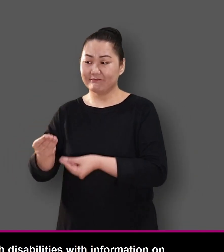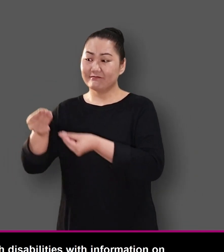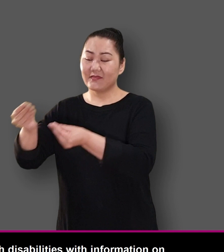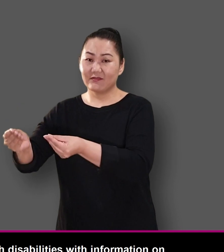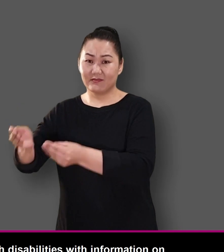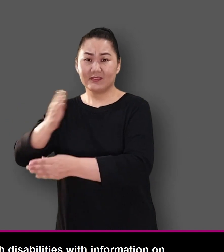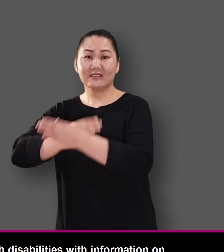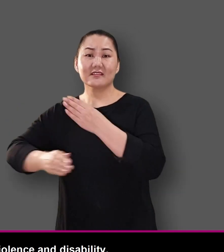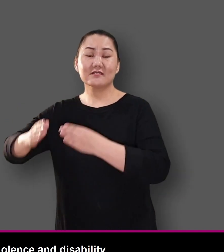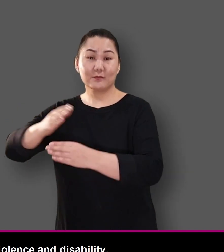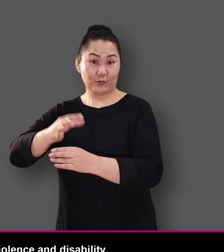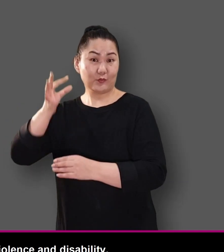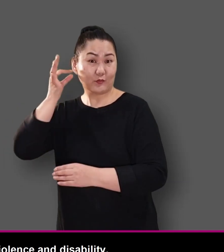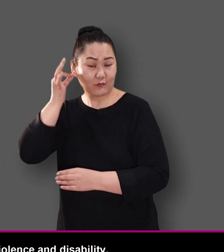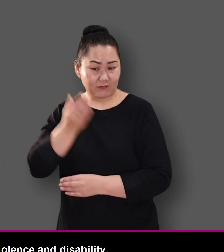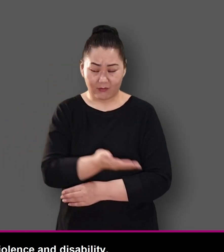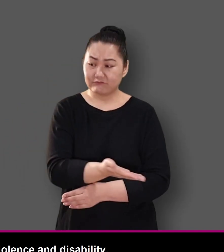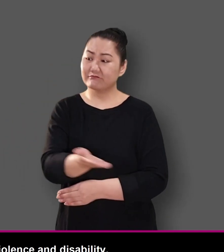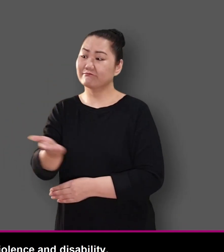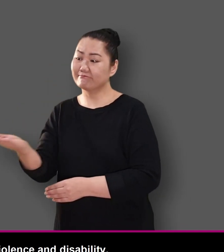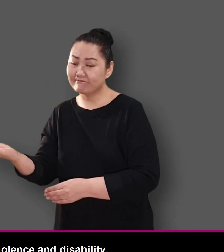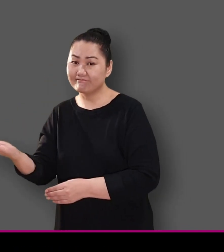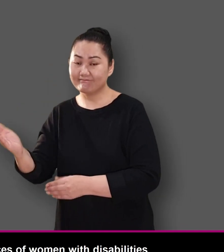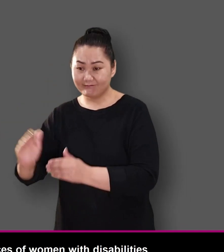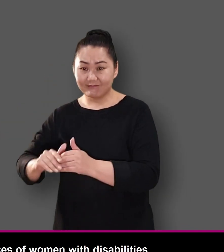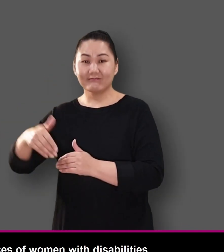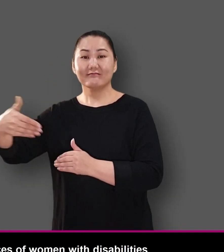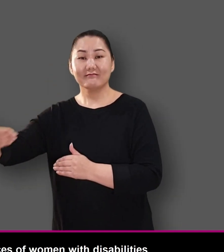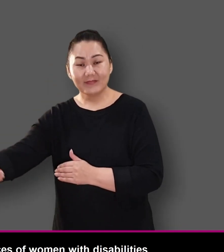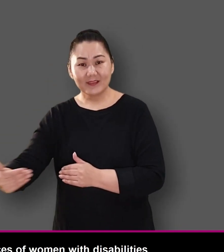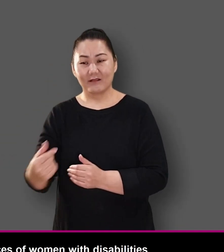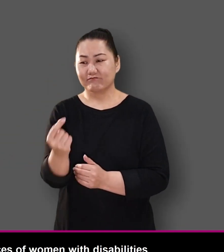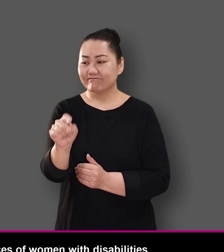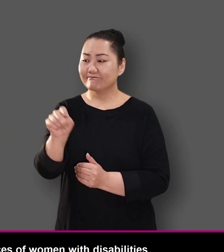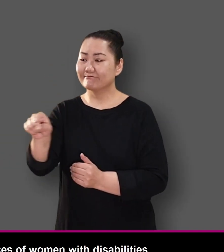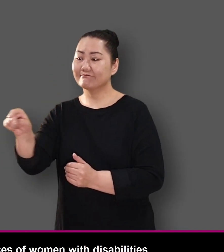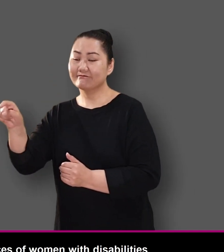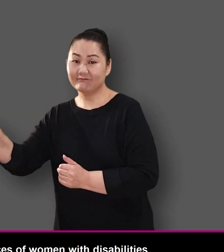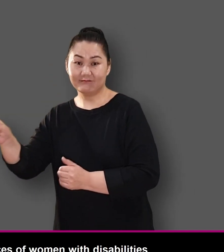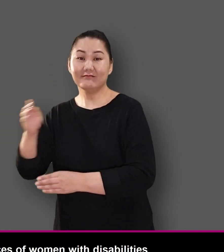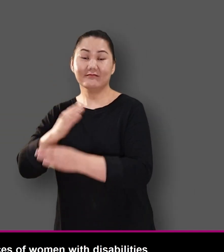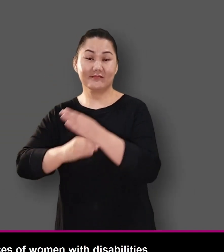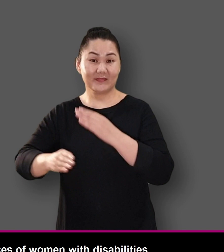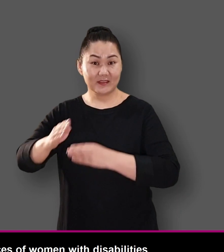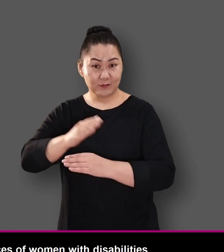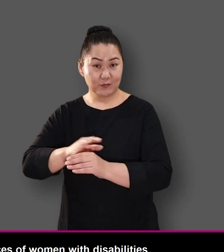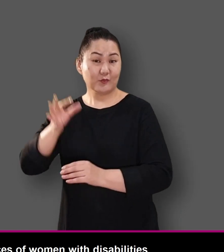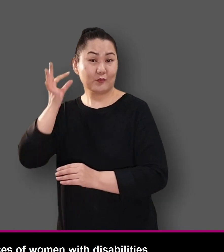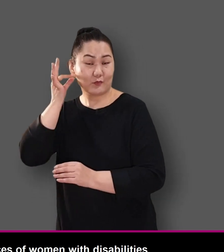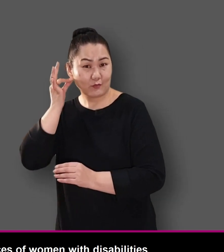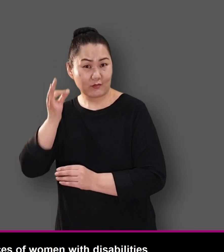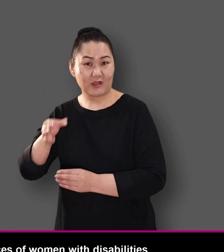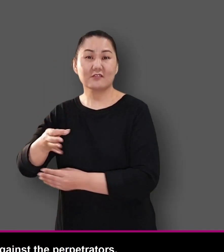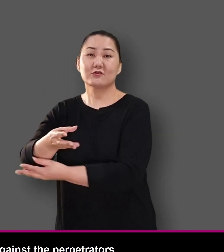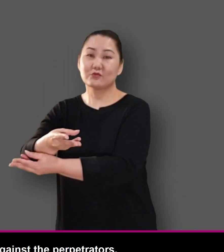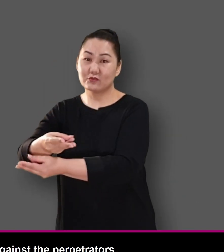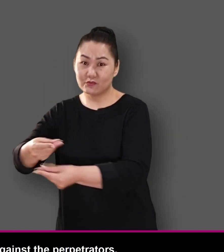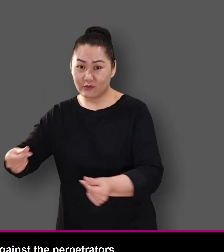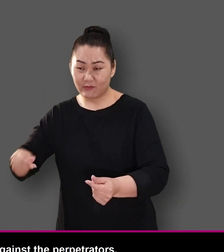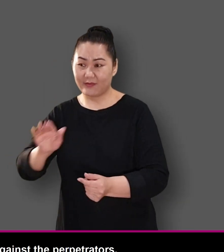on gender-based violence and disability. And there were incidences of women with disabilities taking up